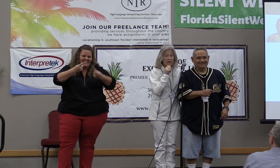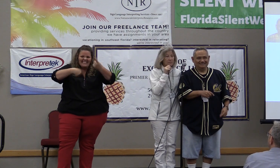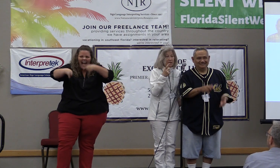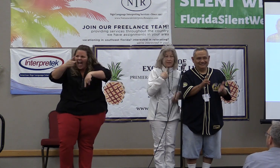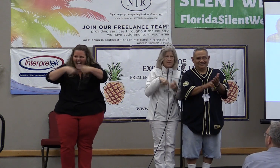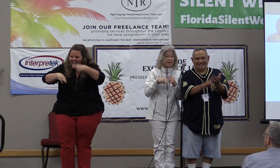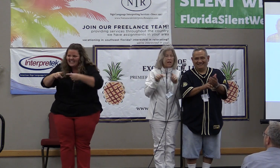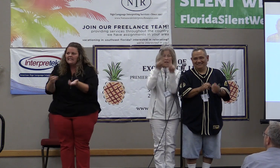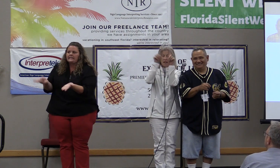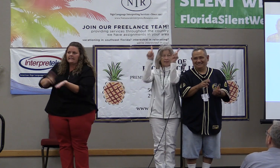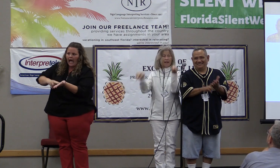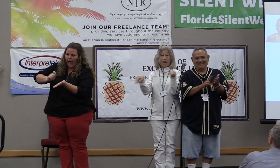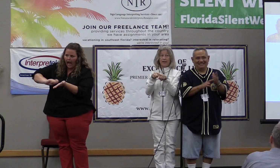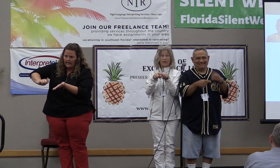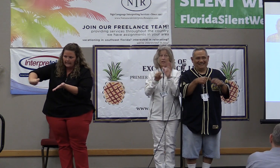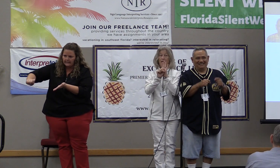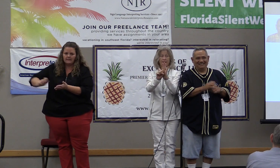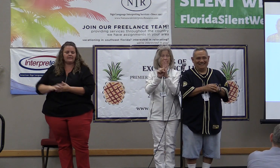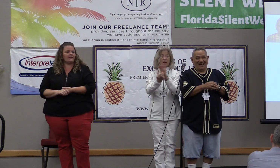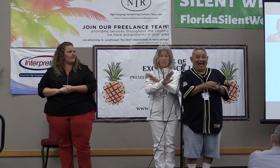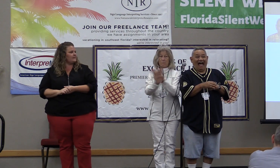it.